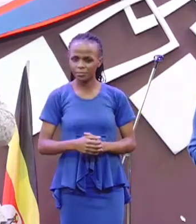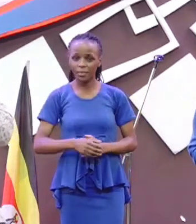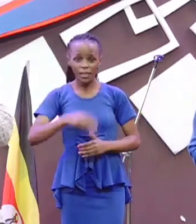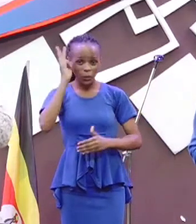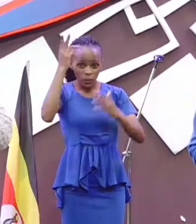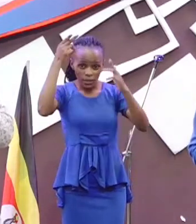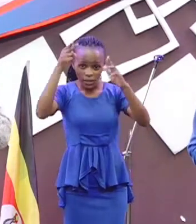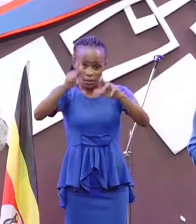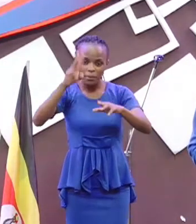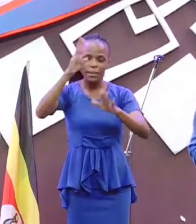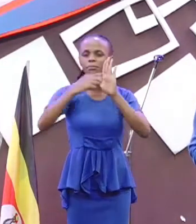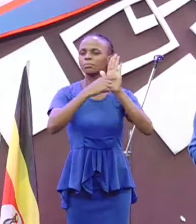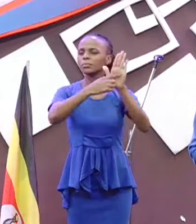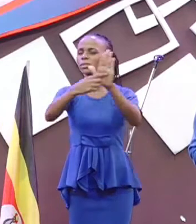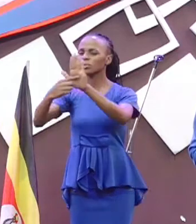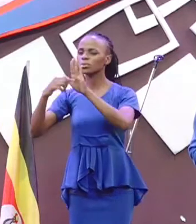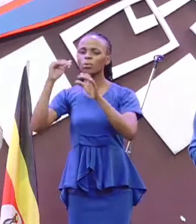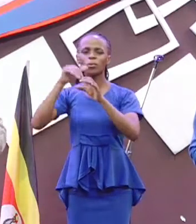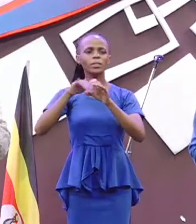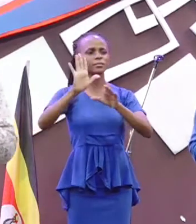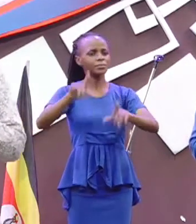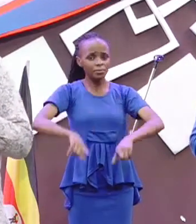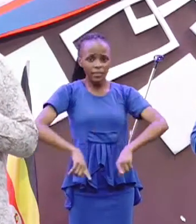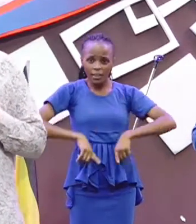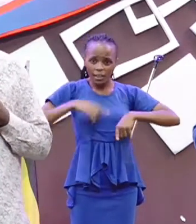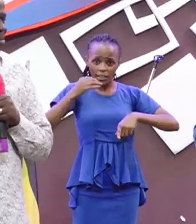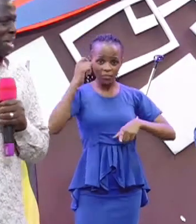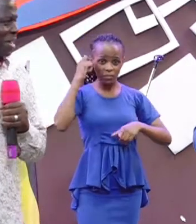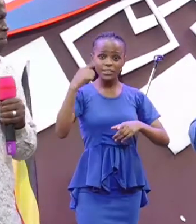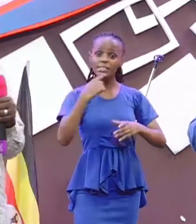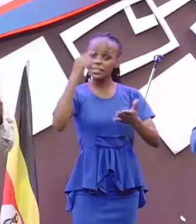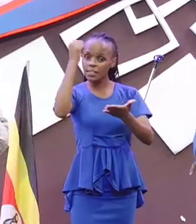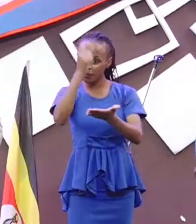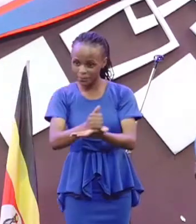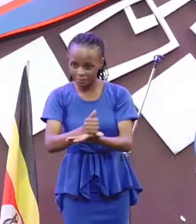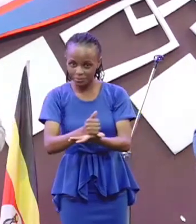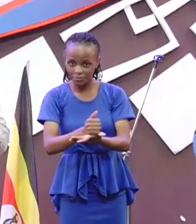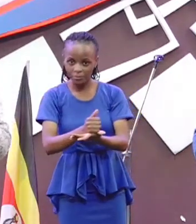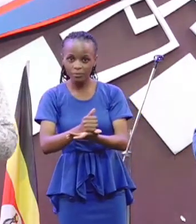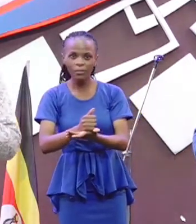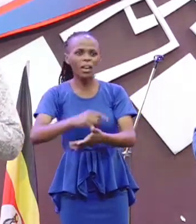bigenda kulabisibwa mu bulamu obwo, will be manifested in your life. If you've known it, say amen.